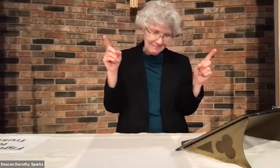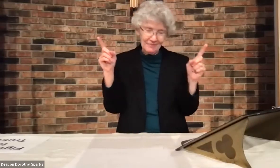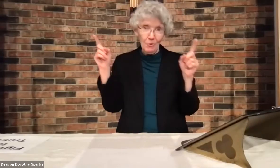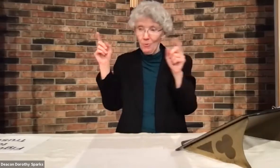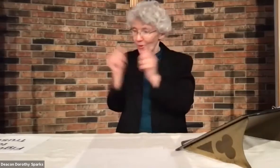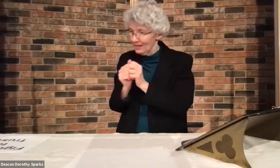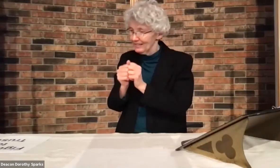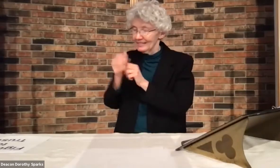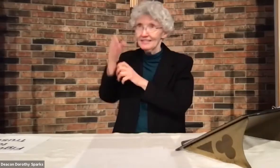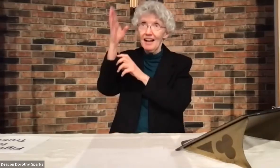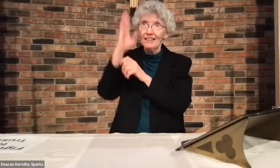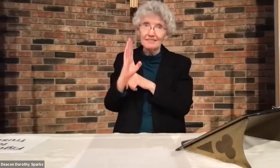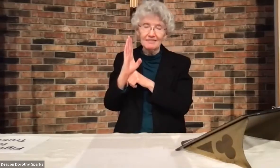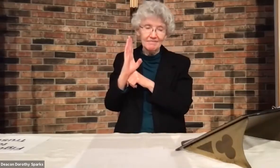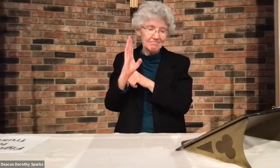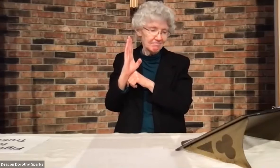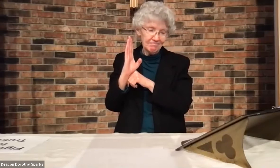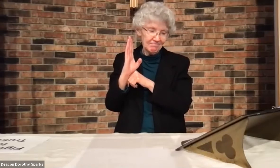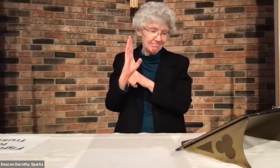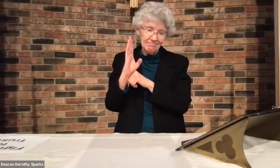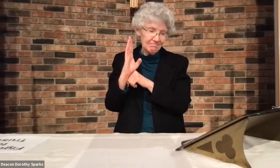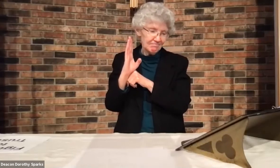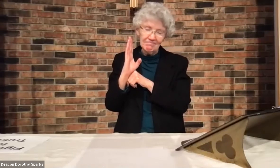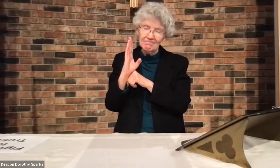it. However, with God,